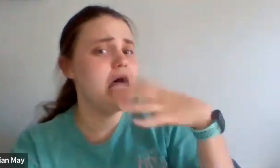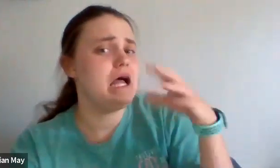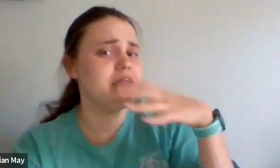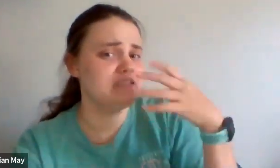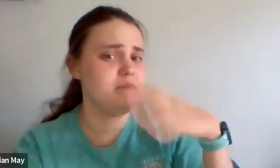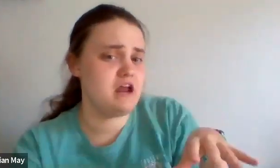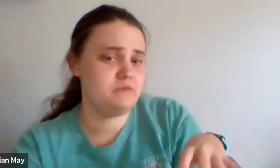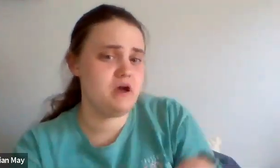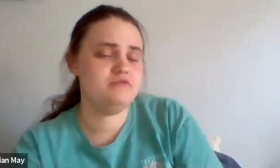like it's coming out of your mouth.